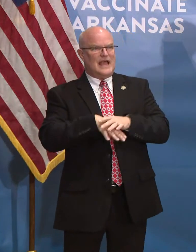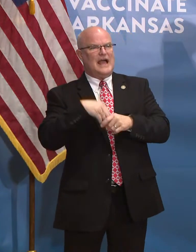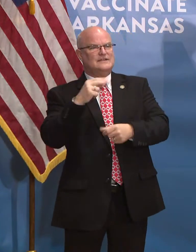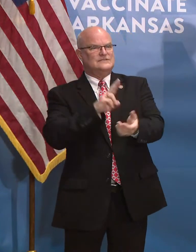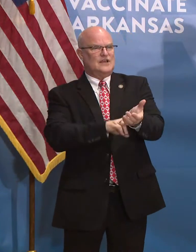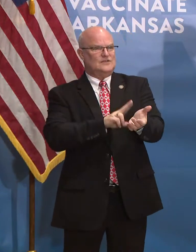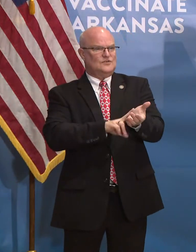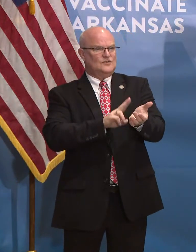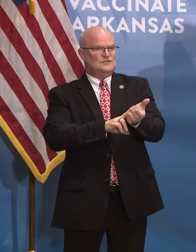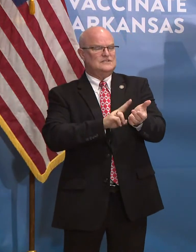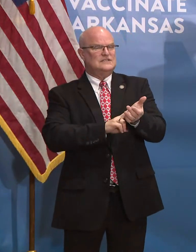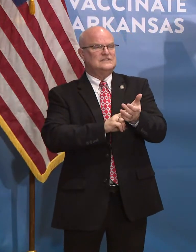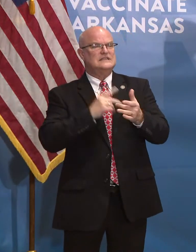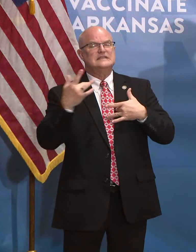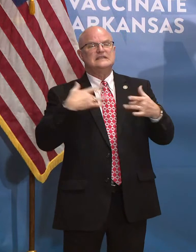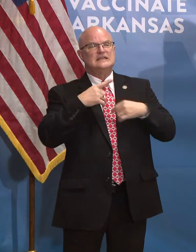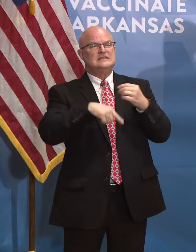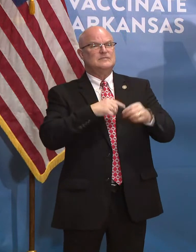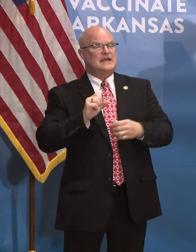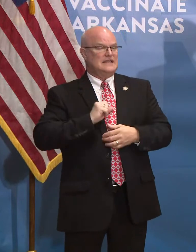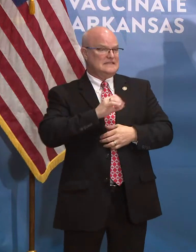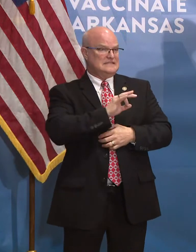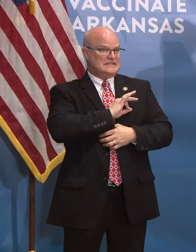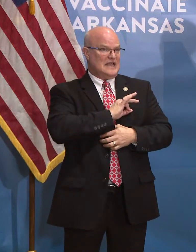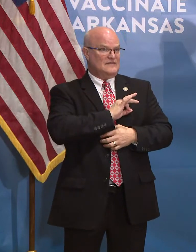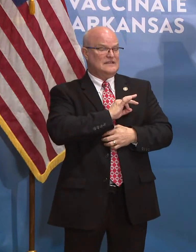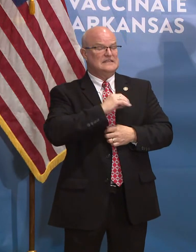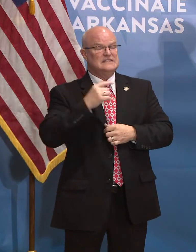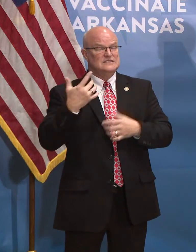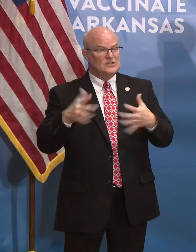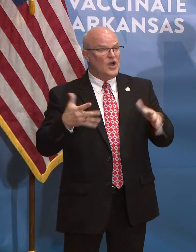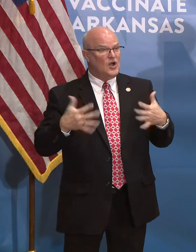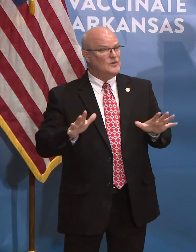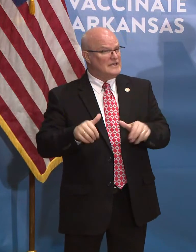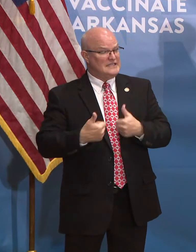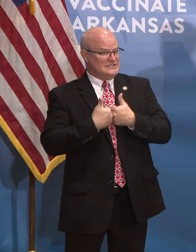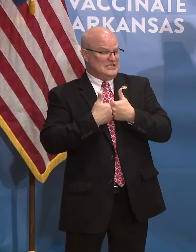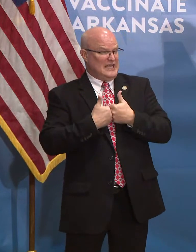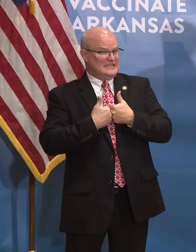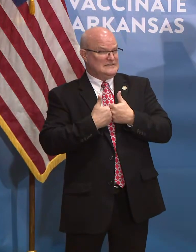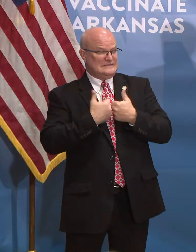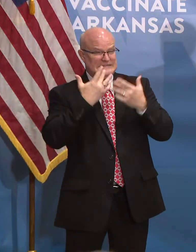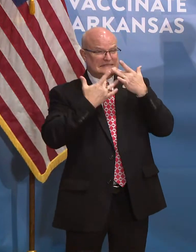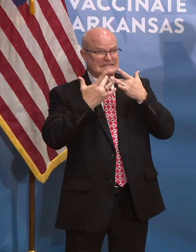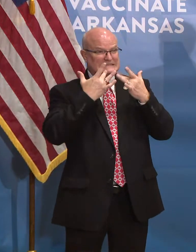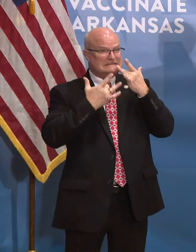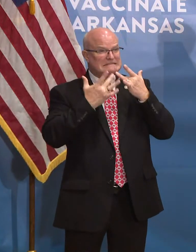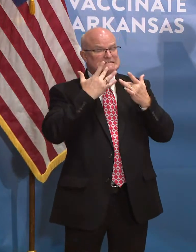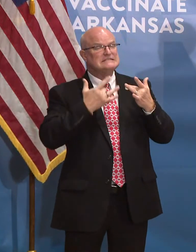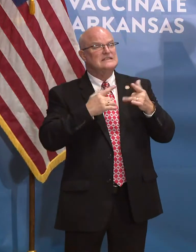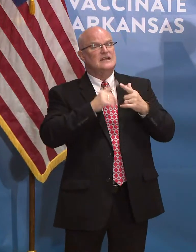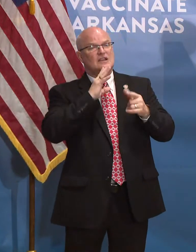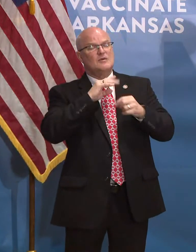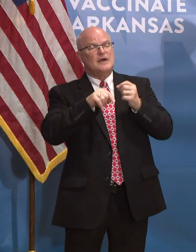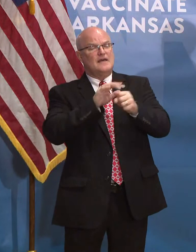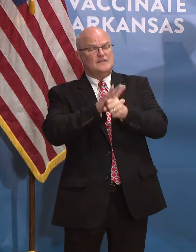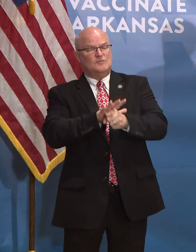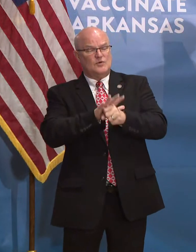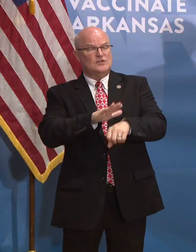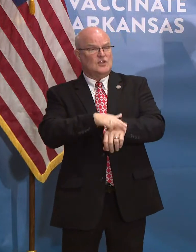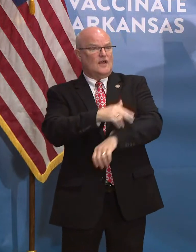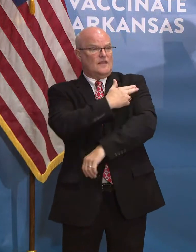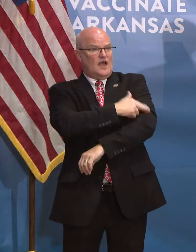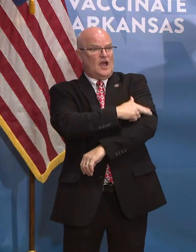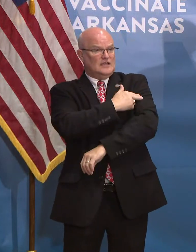outside nurses. You have to worry about the staffing of it, which is already a challenge. And so when you talk about the pressures in the